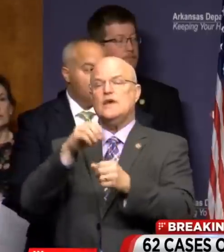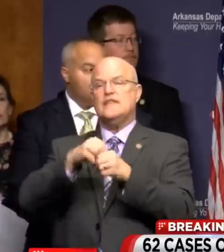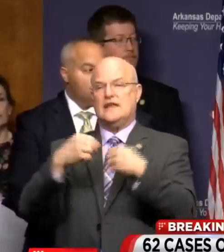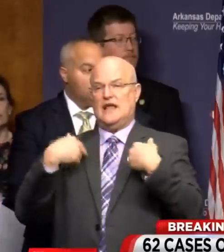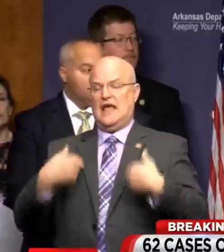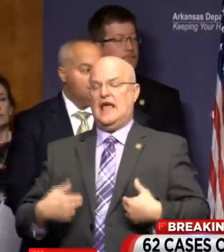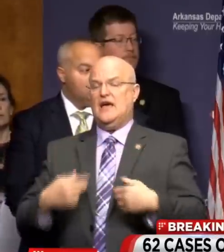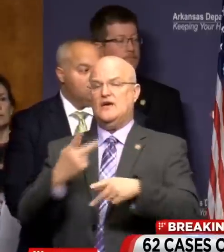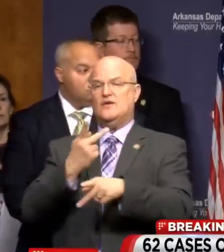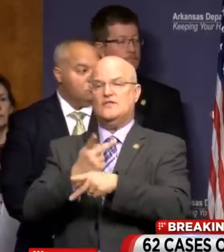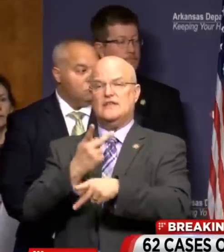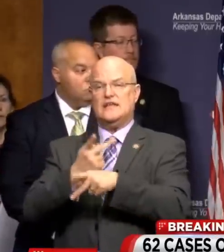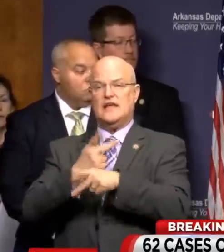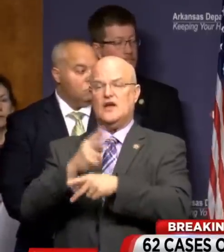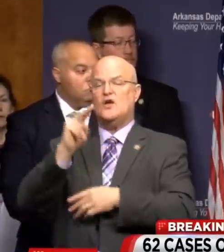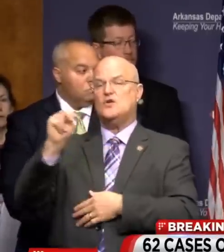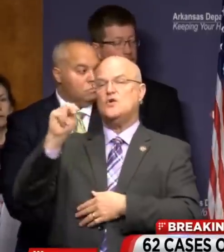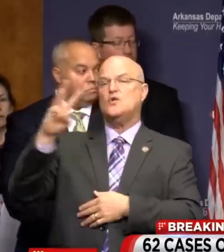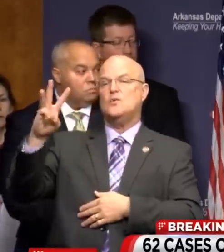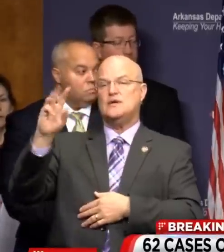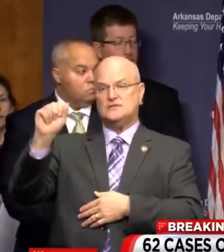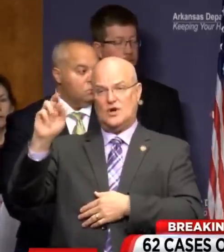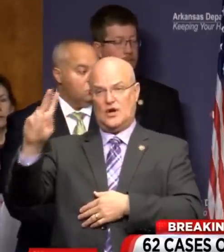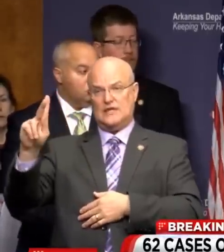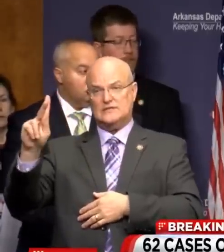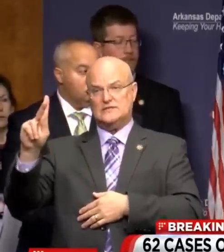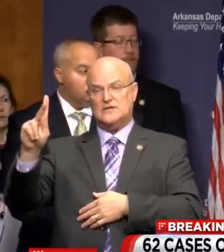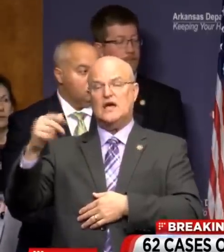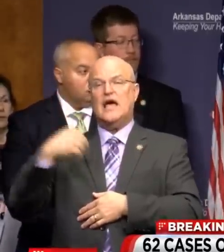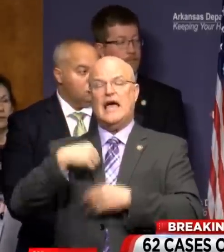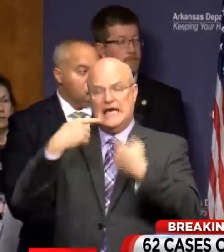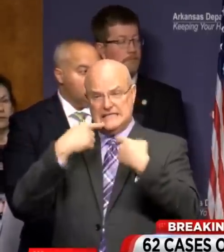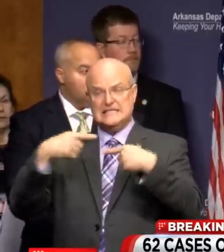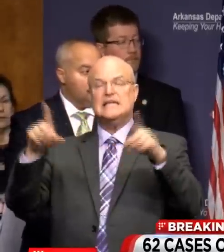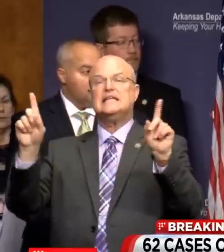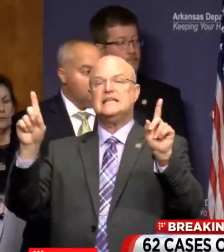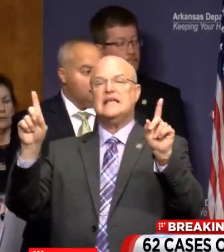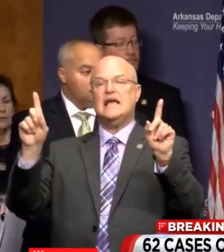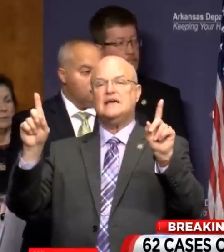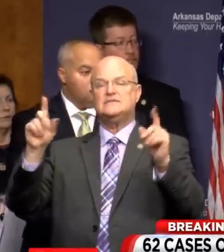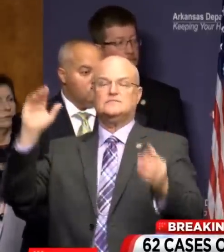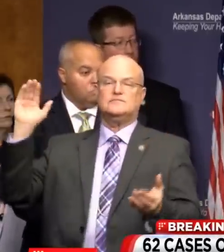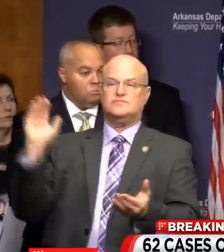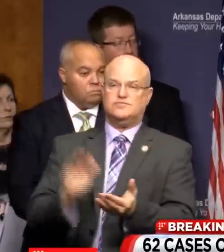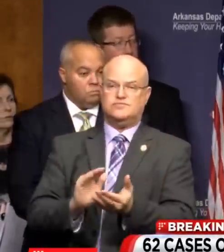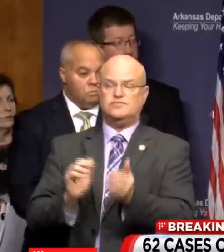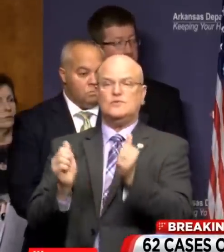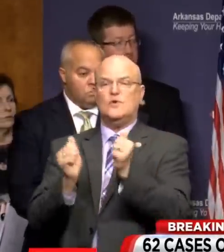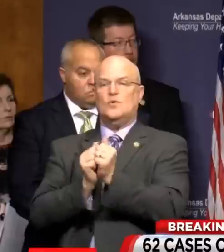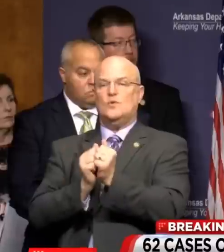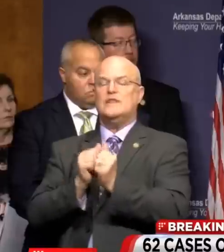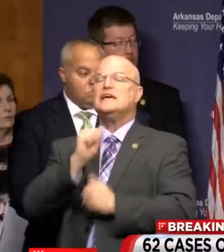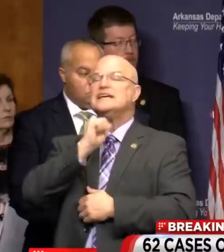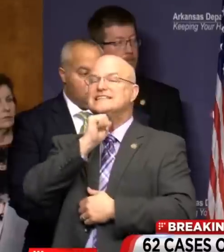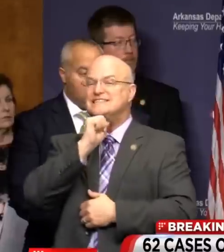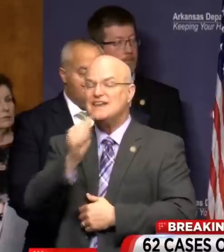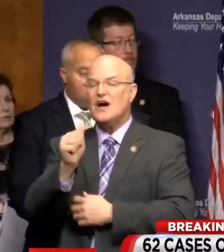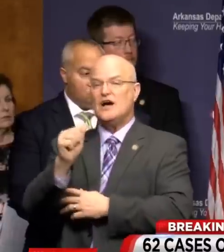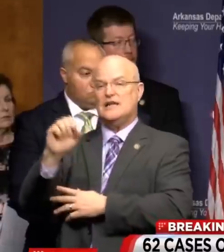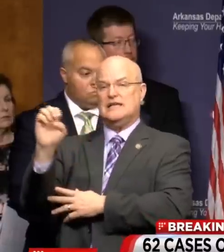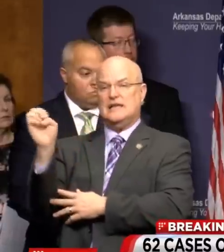our healthcare facilities. Northwest Arkansas has announced a reduction in